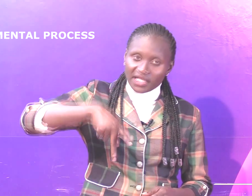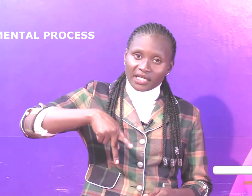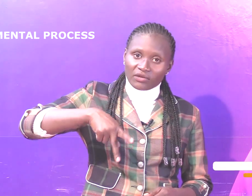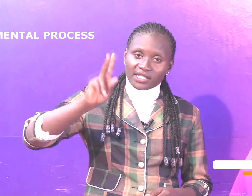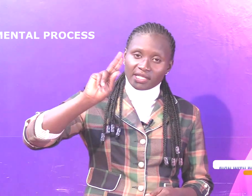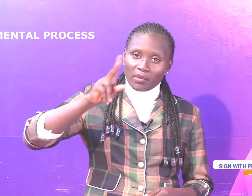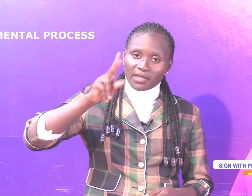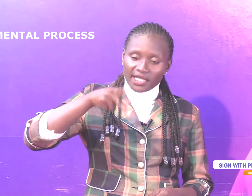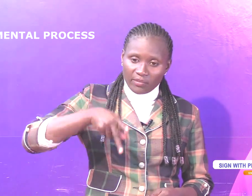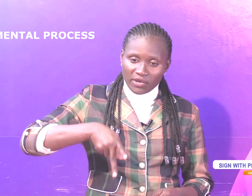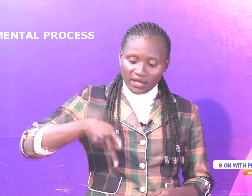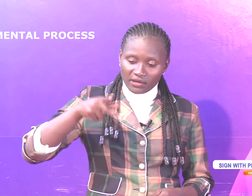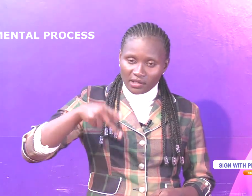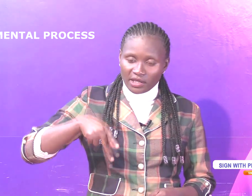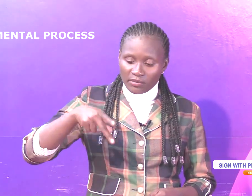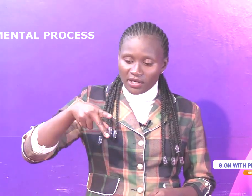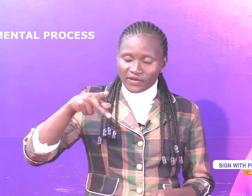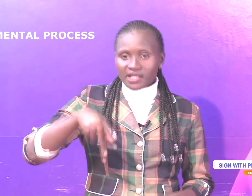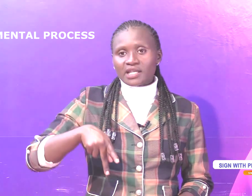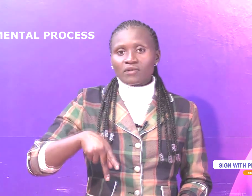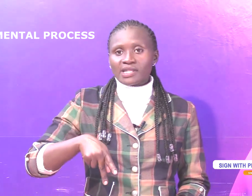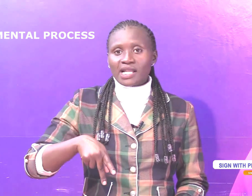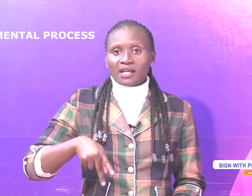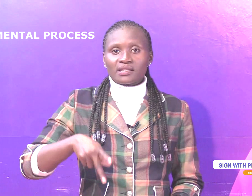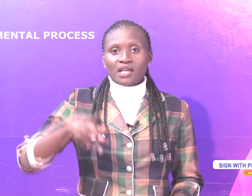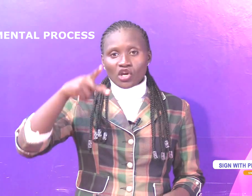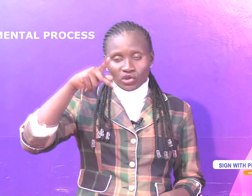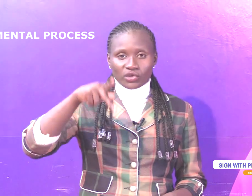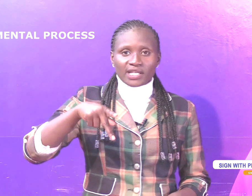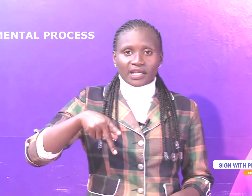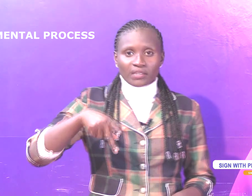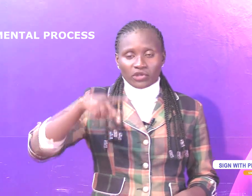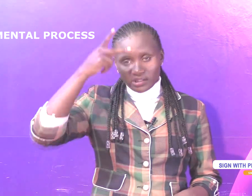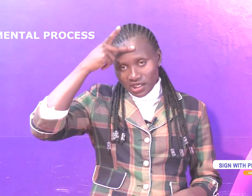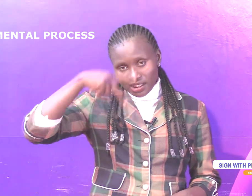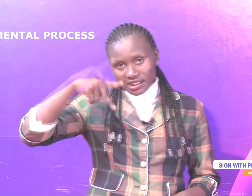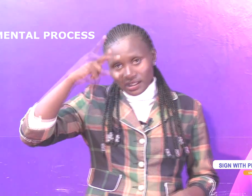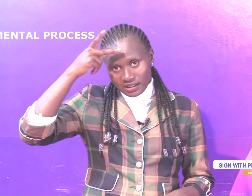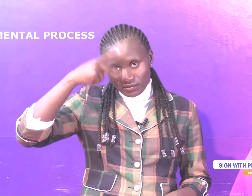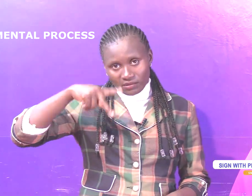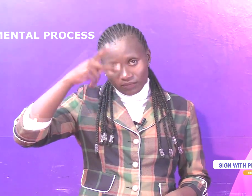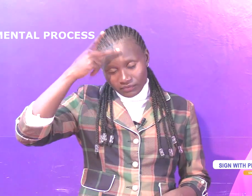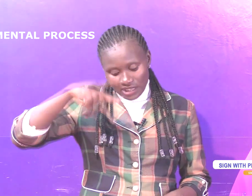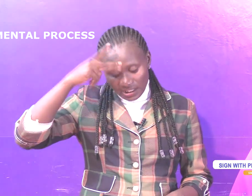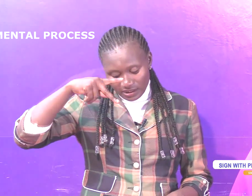This is, remember the letter P facing downwards like this. So using a letter P, you just make it like you're